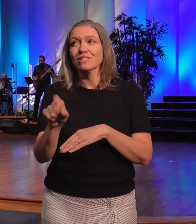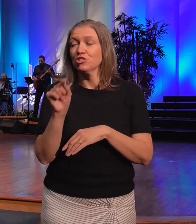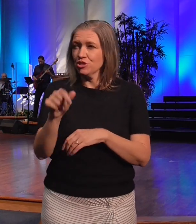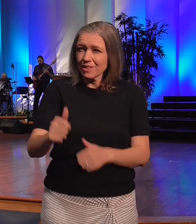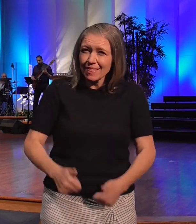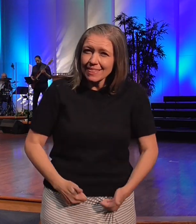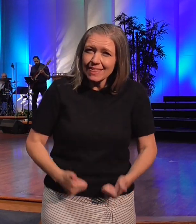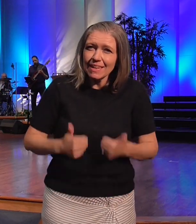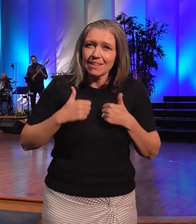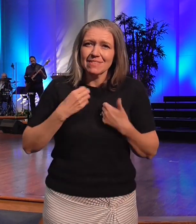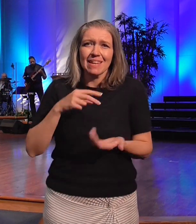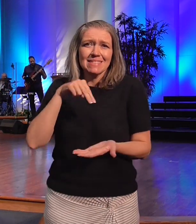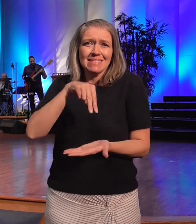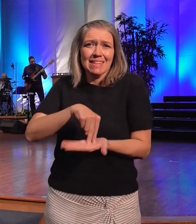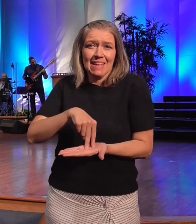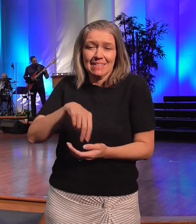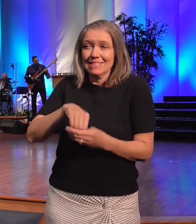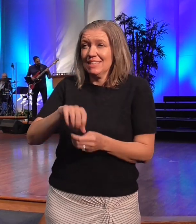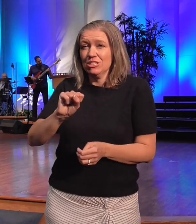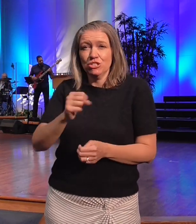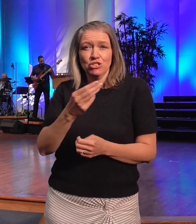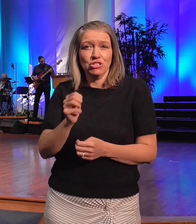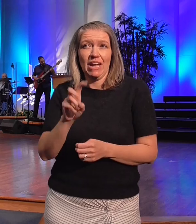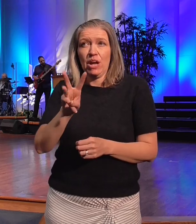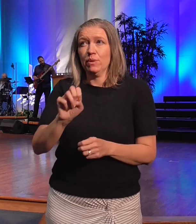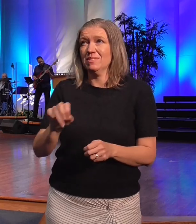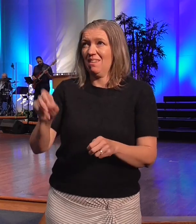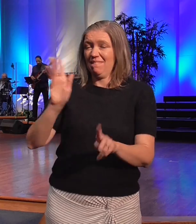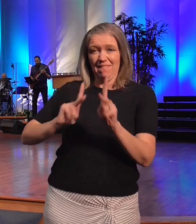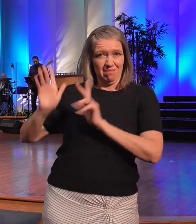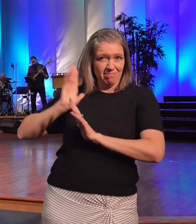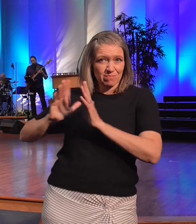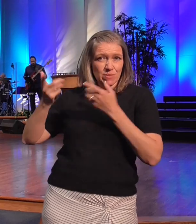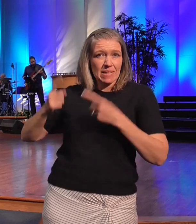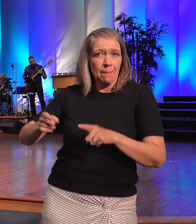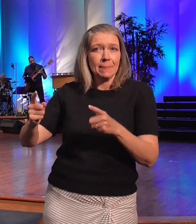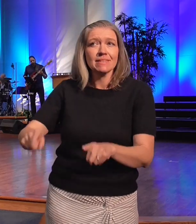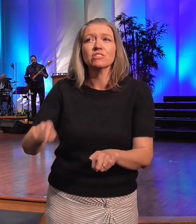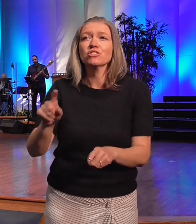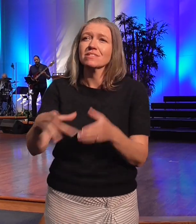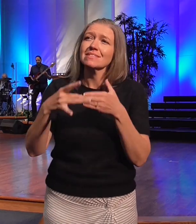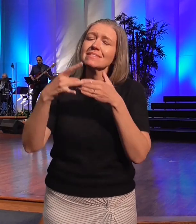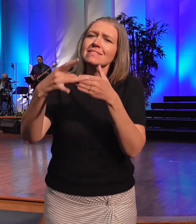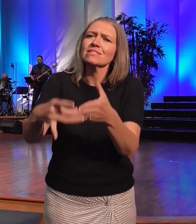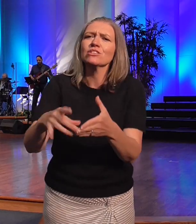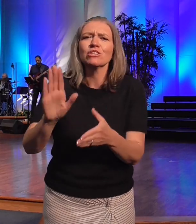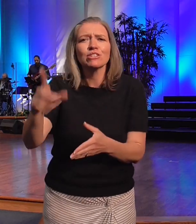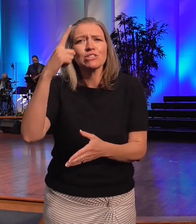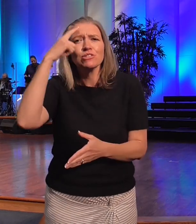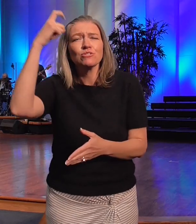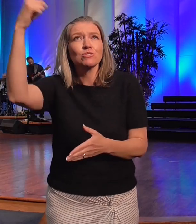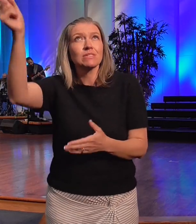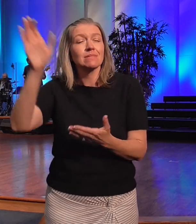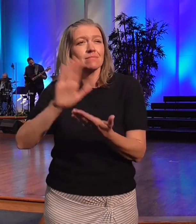living and standing in the shadows of once been still. She's making her dreams come true.